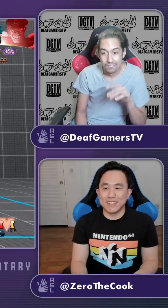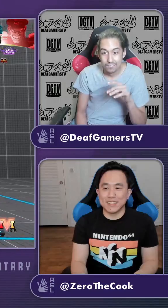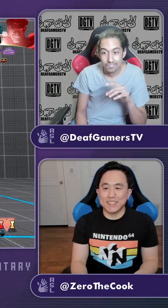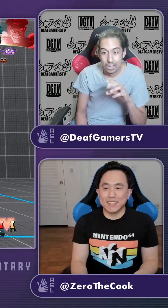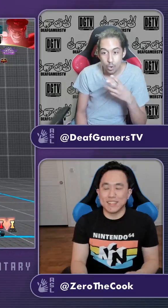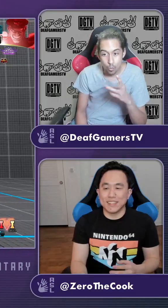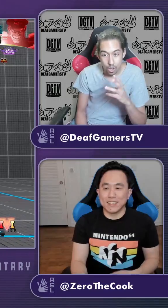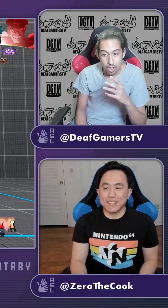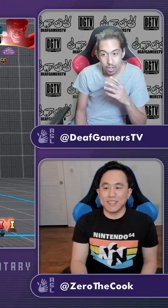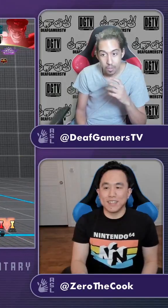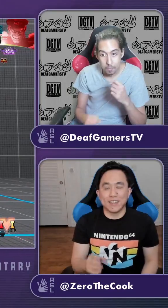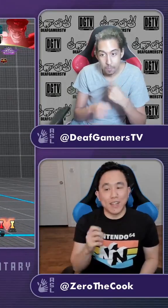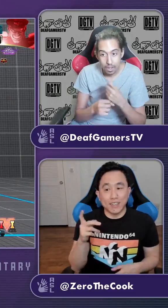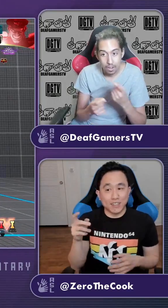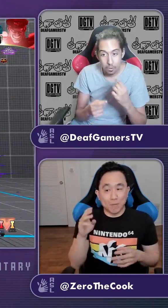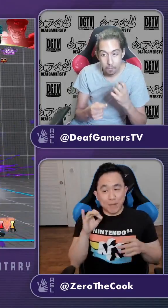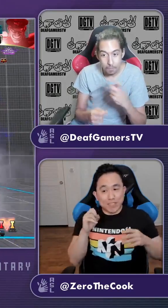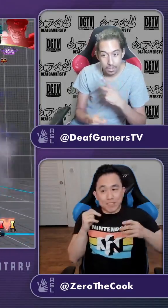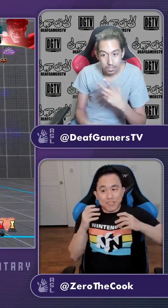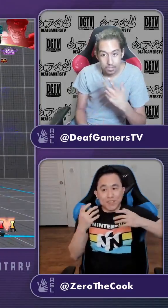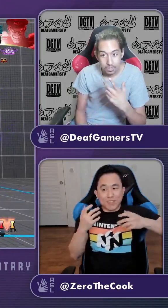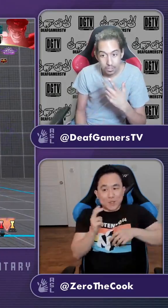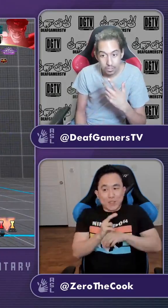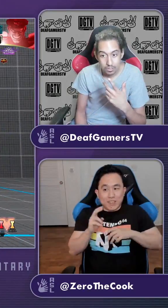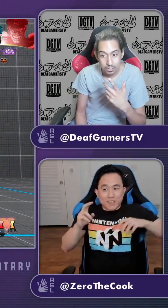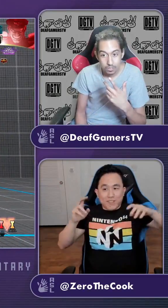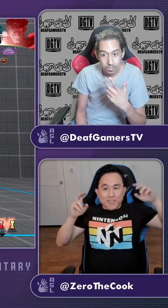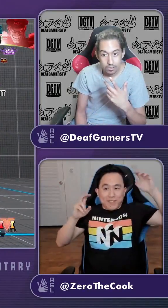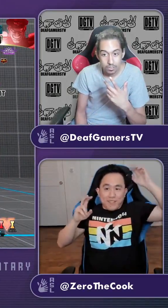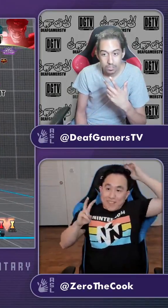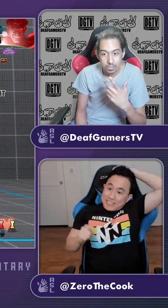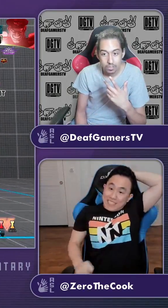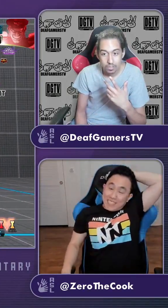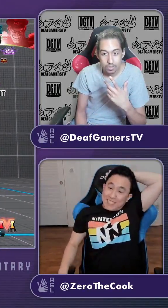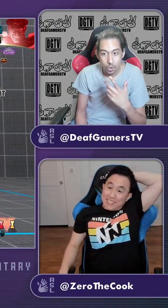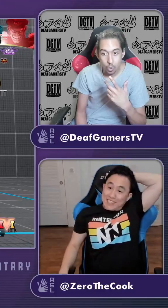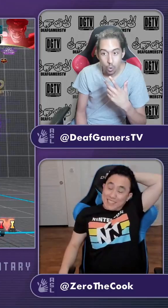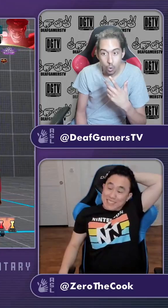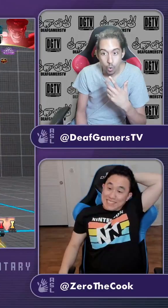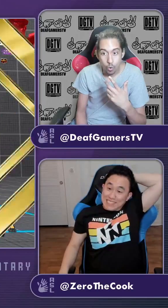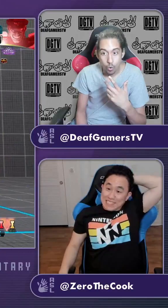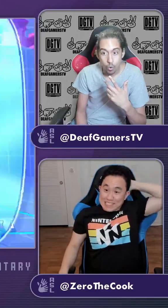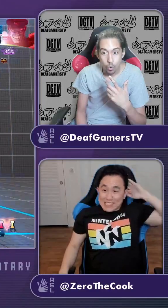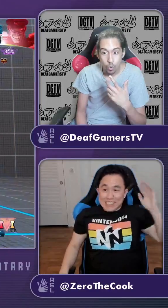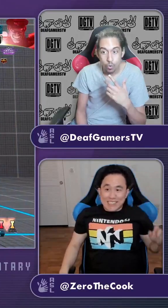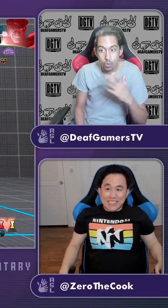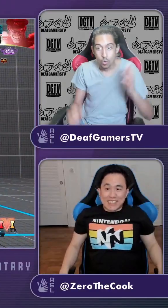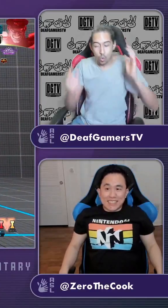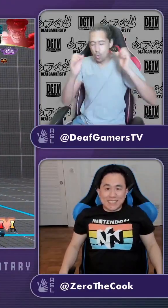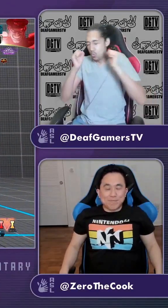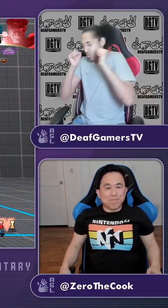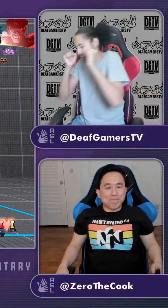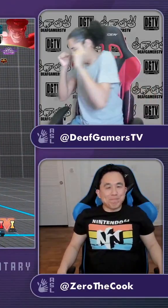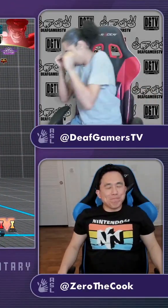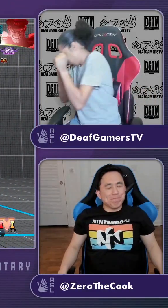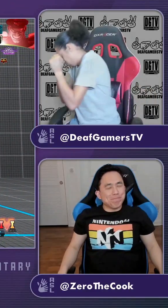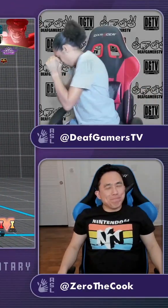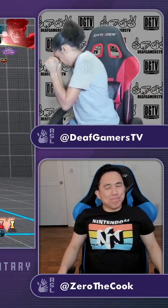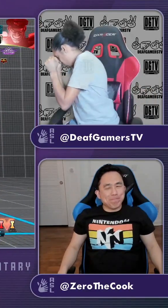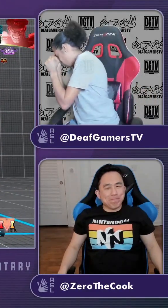Hey, the stomp, i'm surprised Mylin's just blocking like what are you gonna do? Okay, gets a cross Oh And yeah,